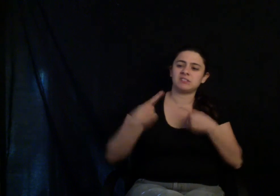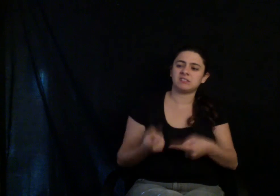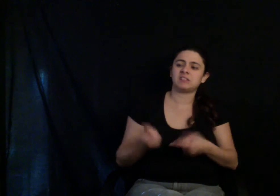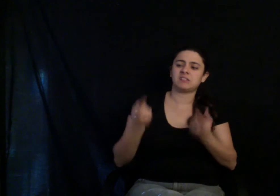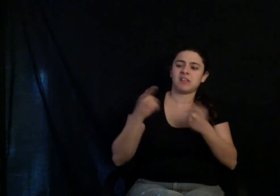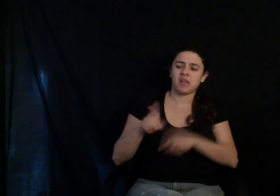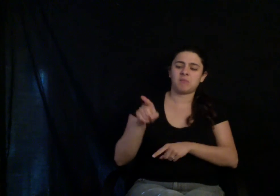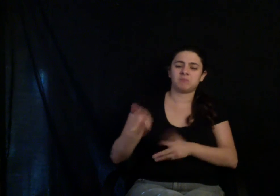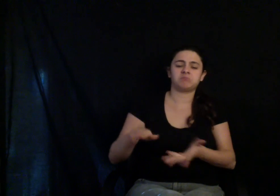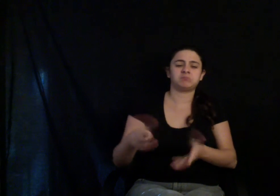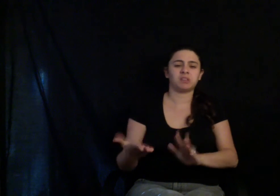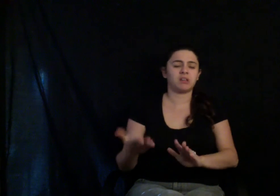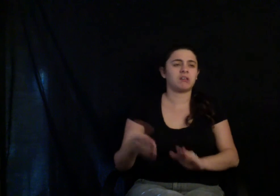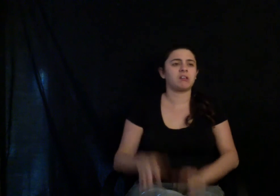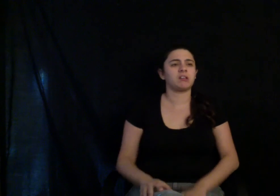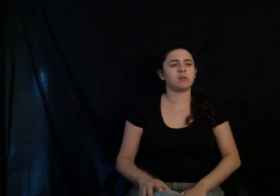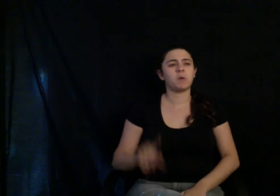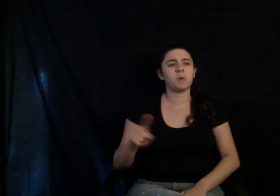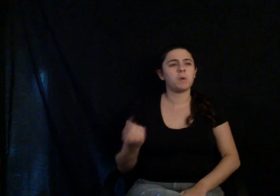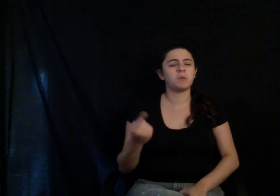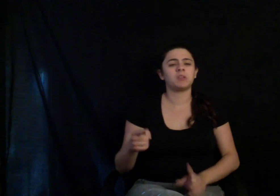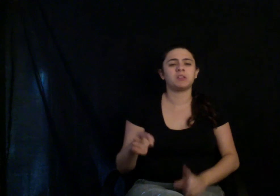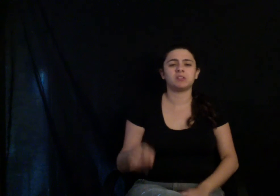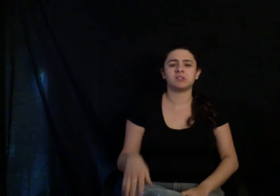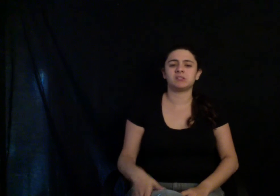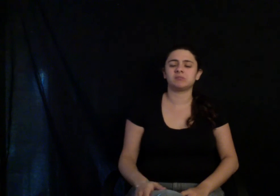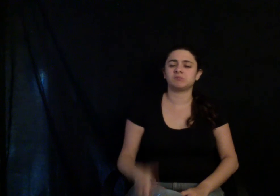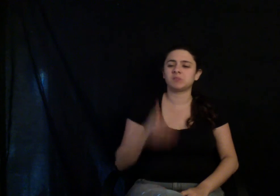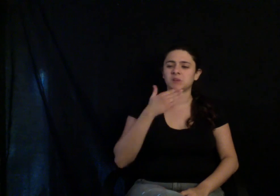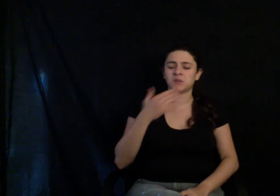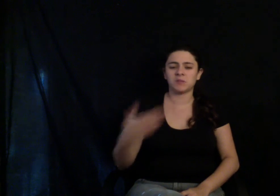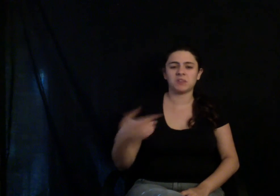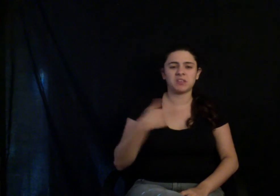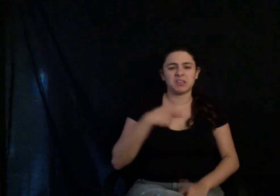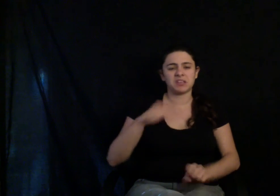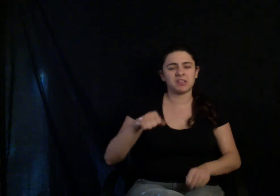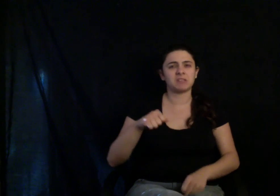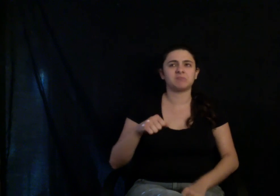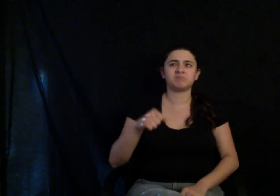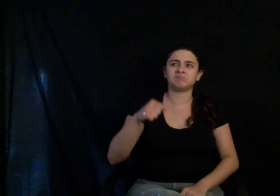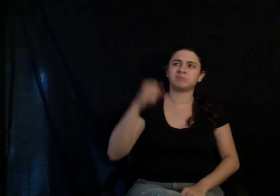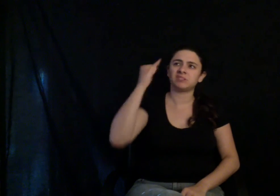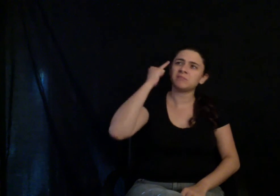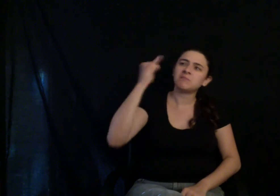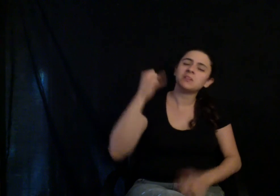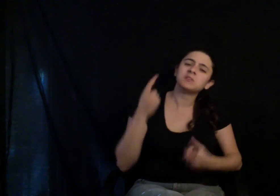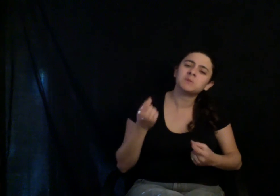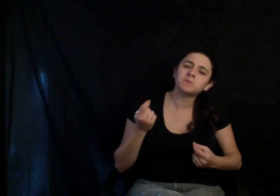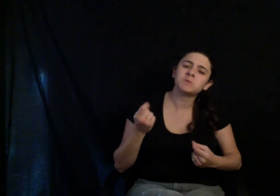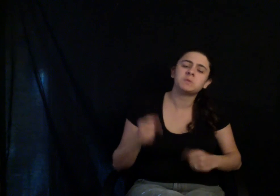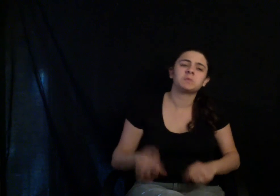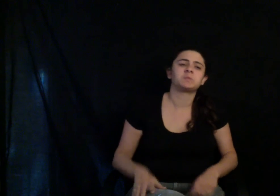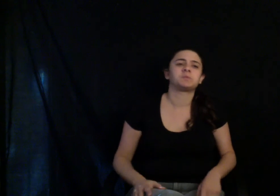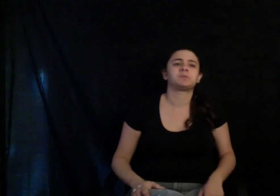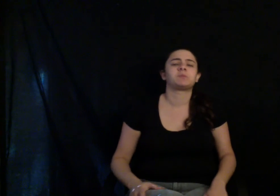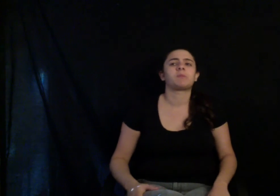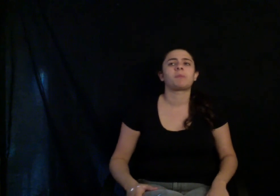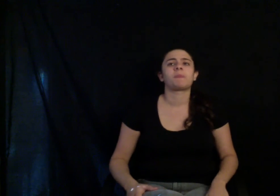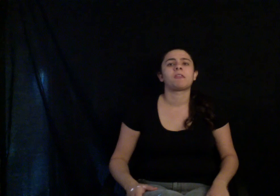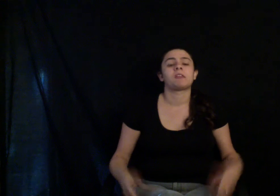only positive thing that I could imagine doing. So what I did is I contacted Jared's sister through